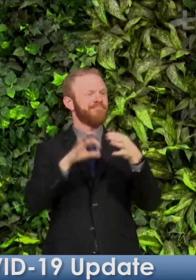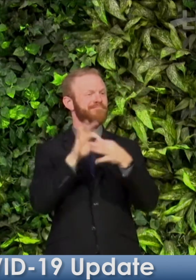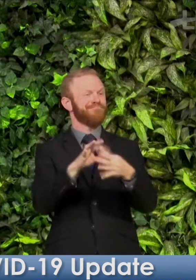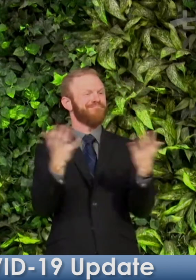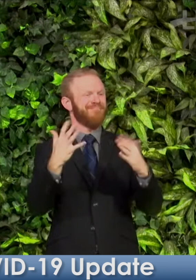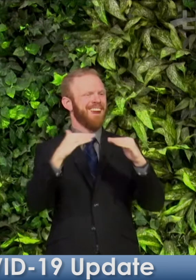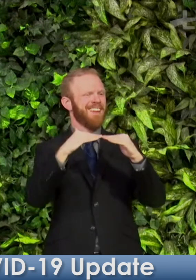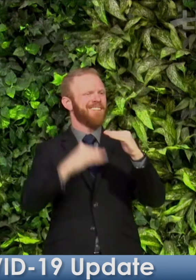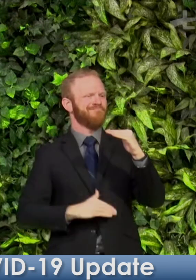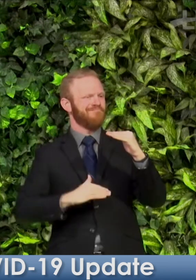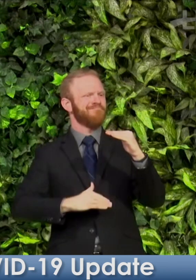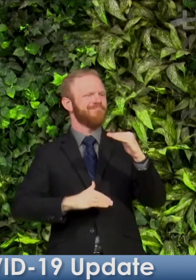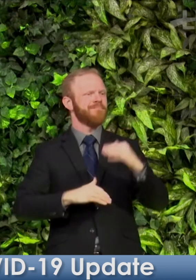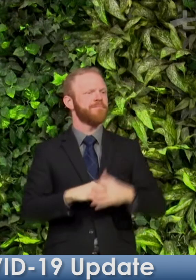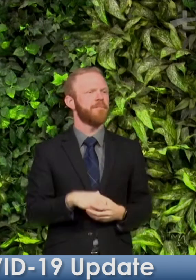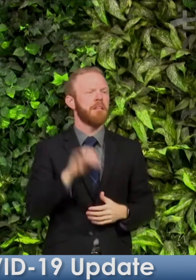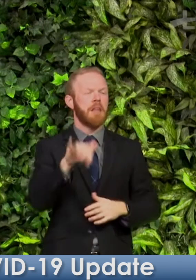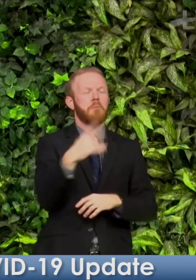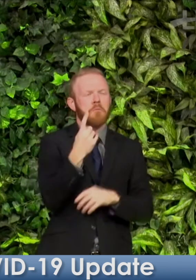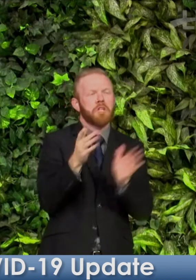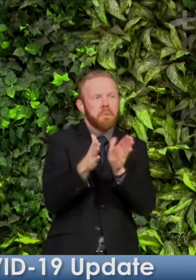address this fundamental issue of equity.